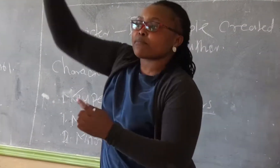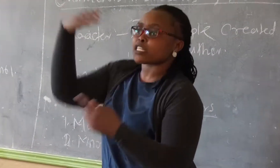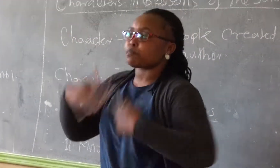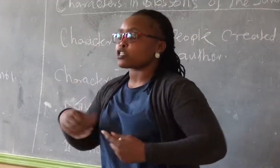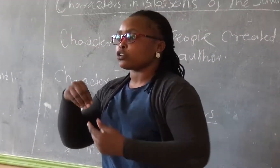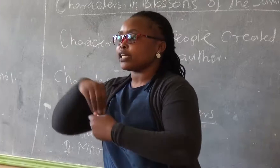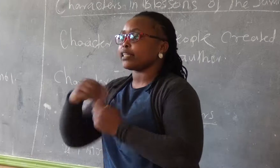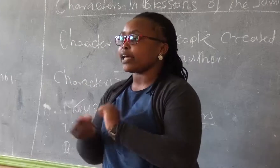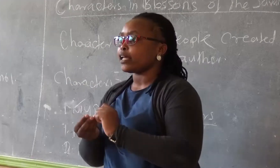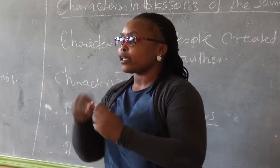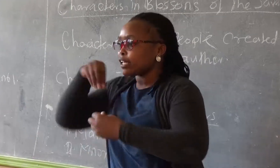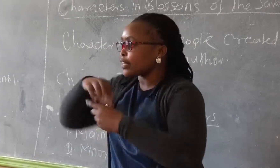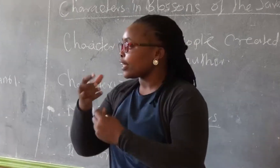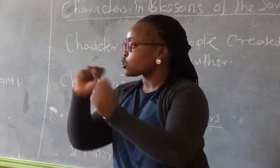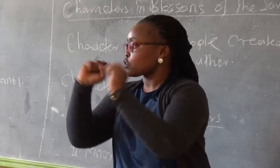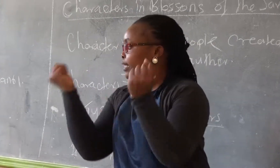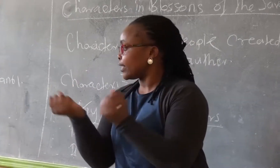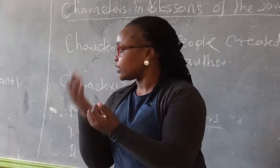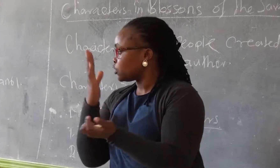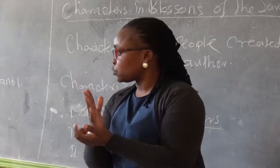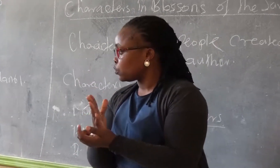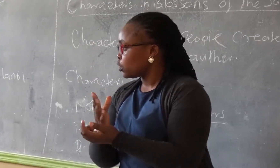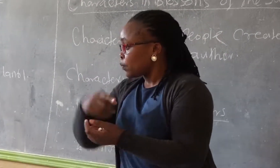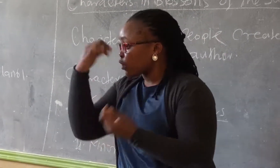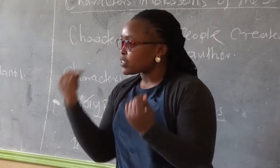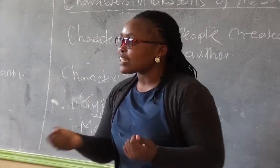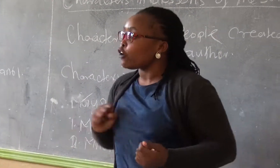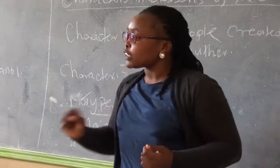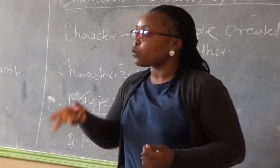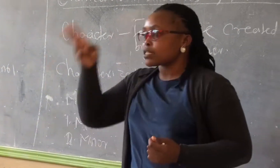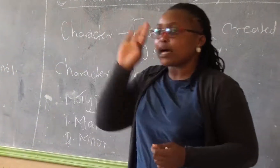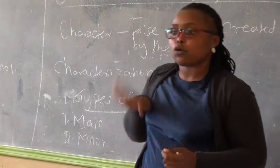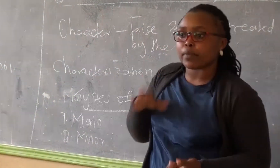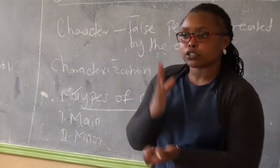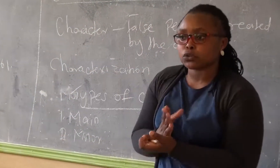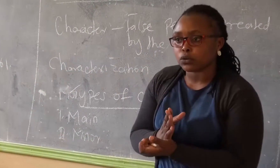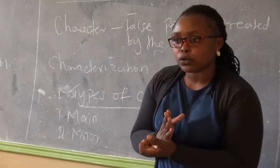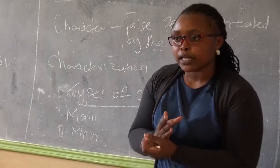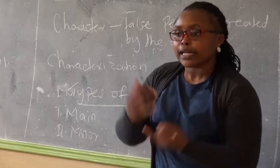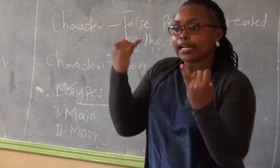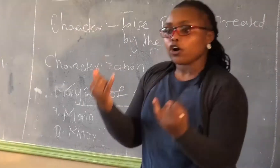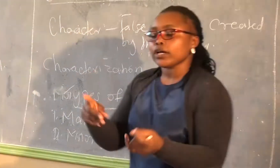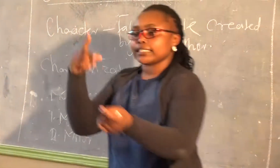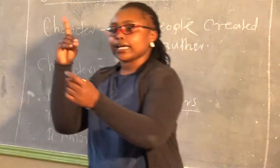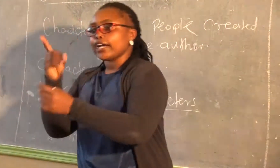famous person in the society, true. Because now she was a woman, true. Now it's a